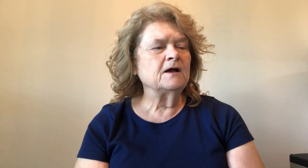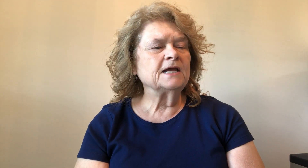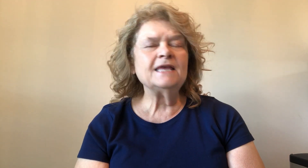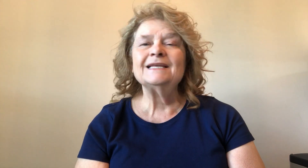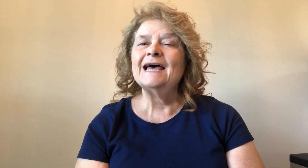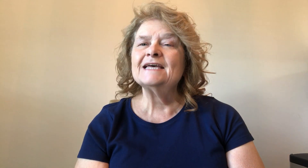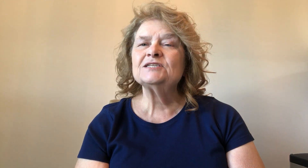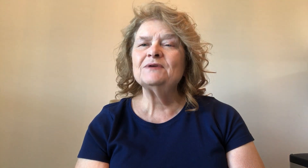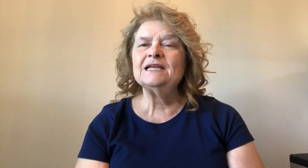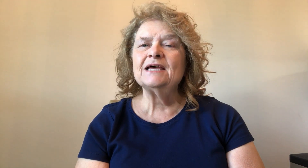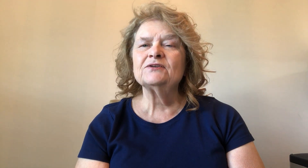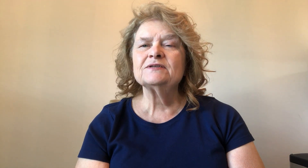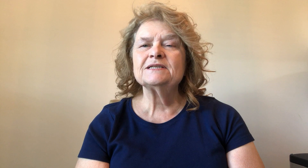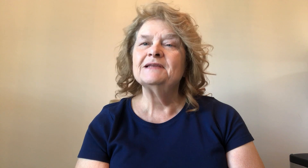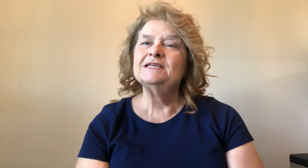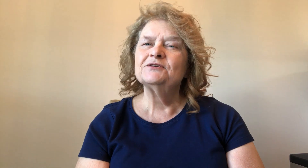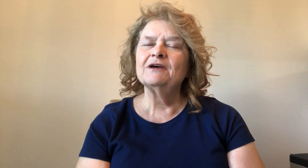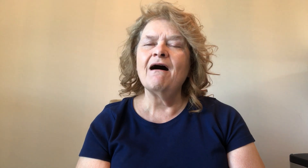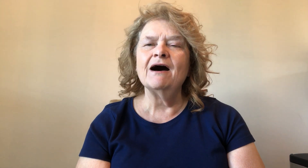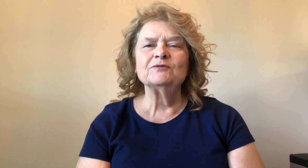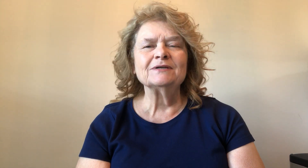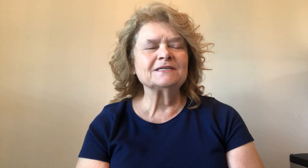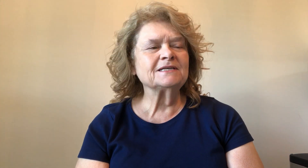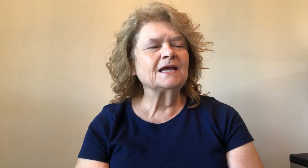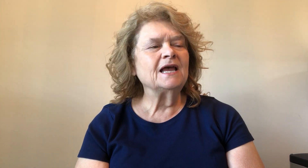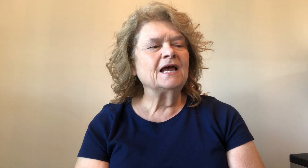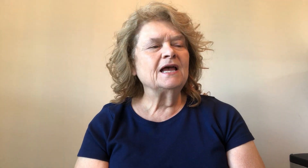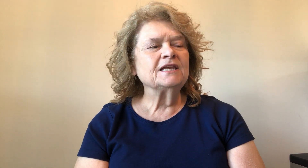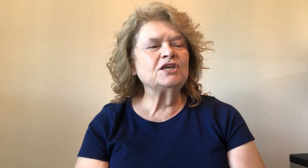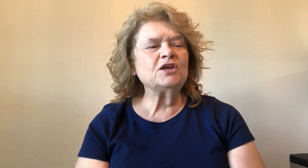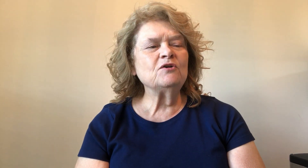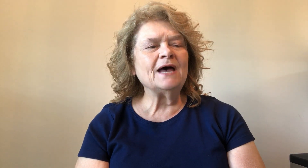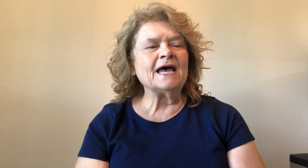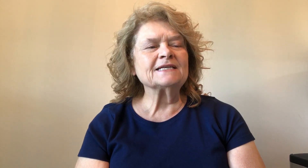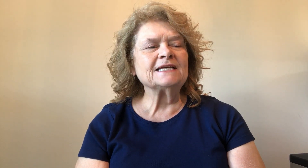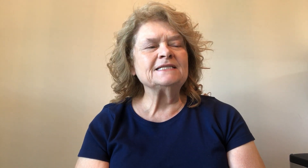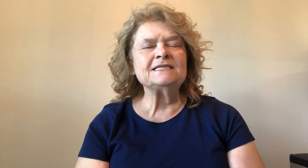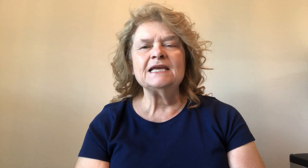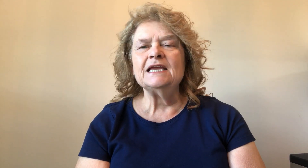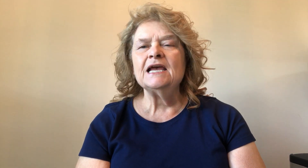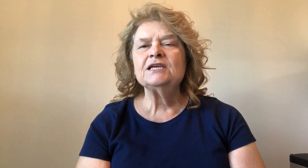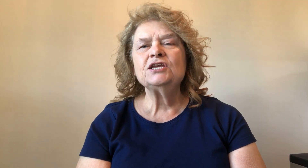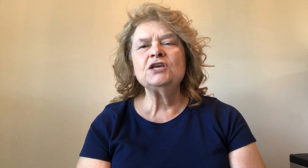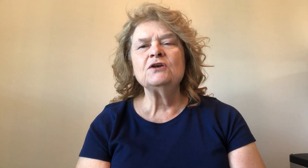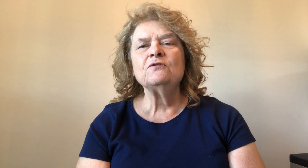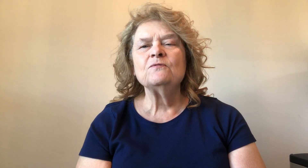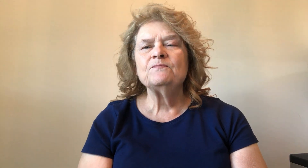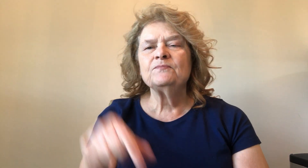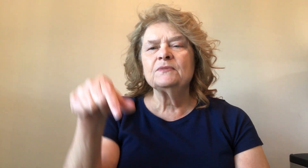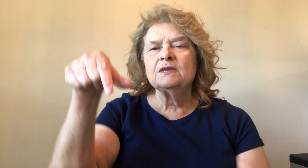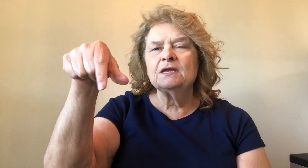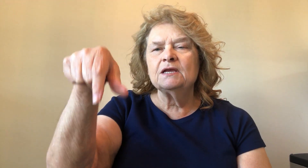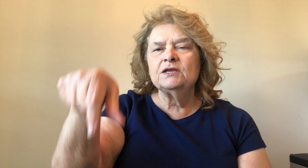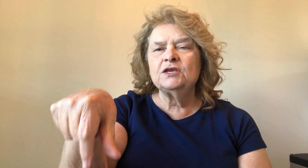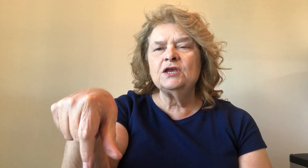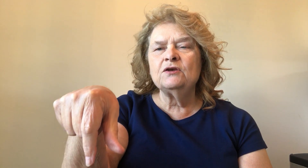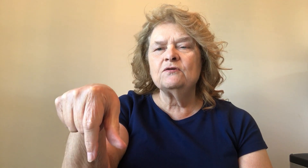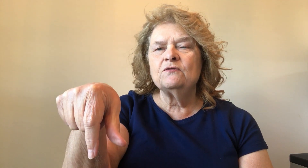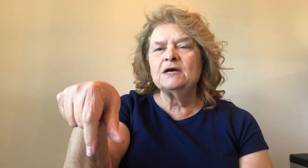Okay, the last 3 letters, and these are the odd ones. Q, X, and Z. Q, Q, and I'll